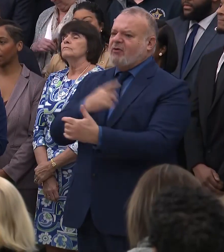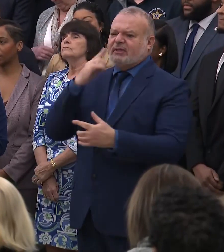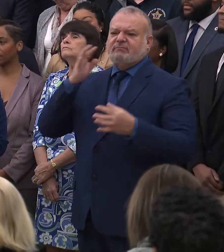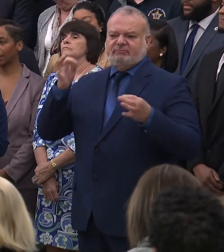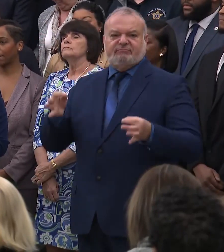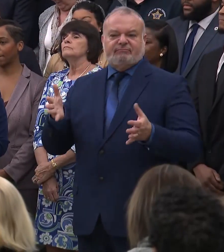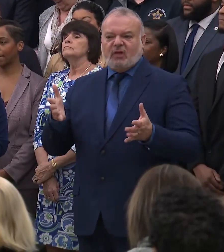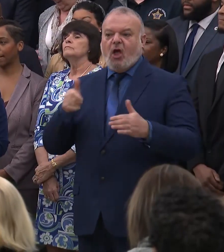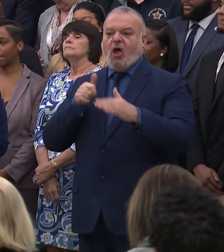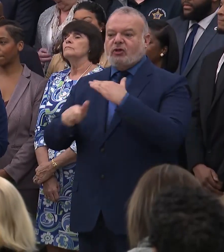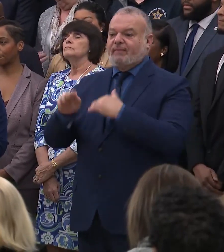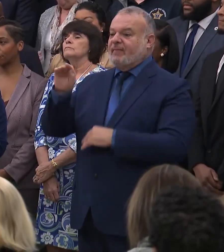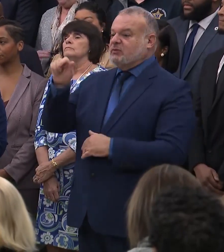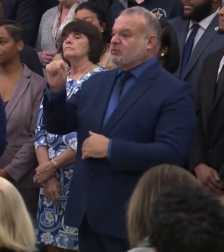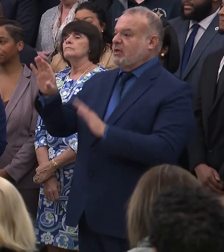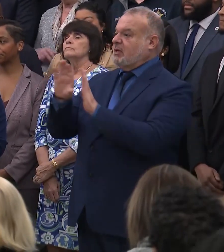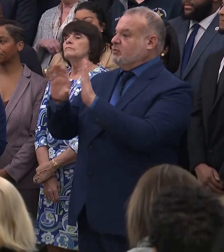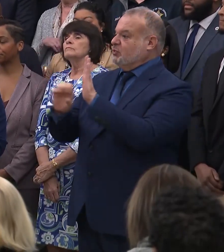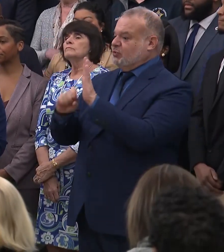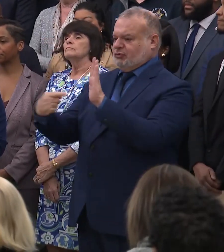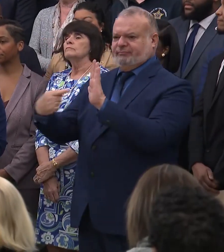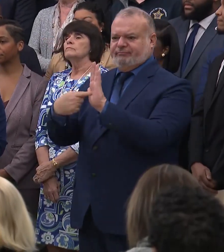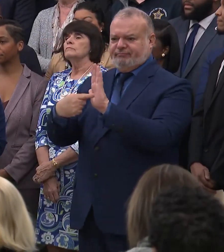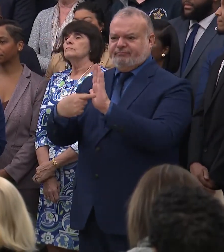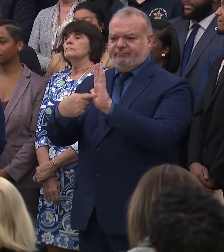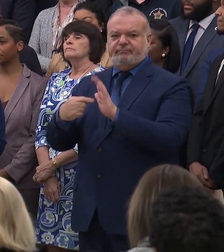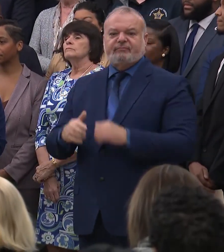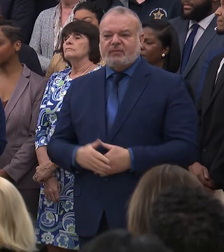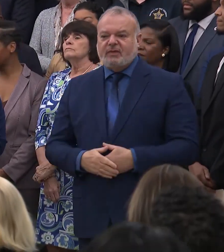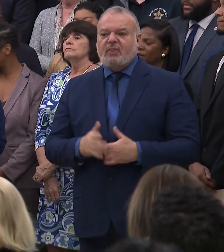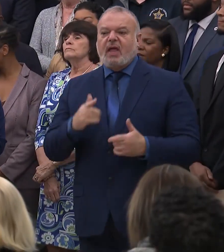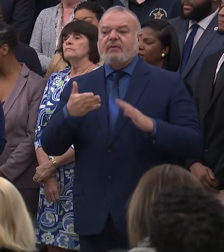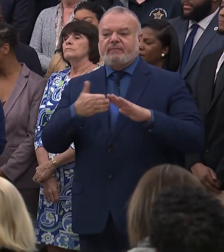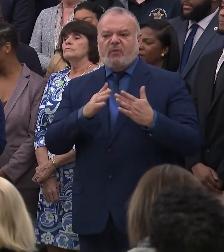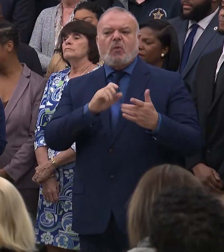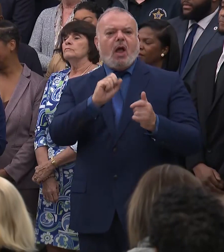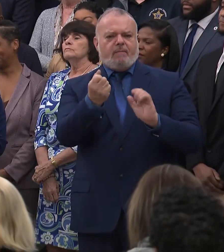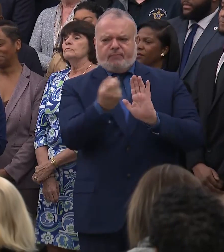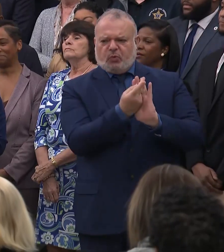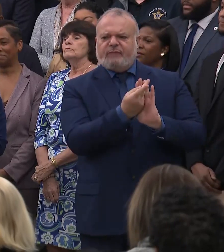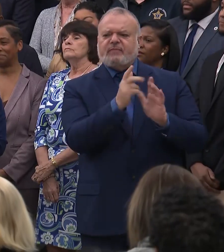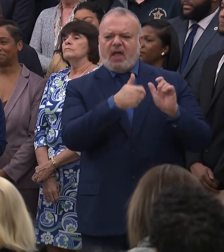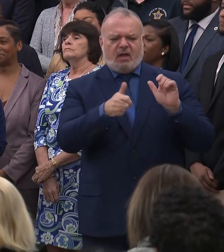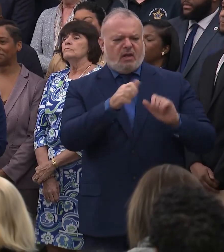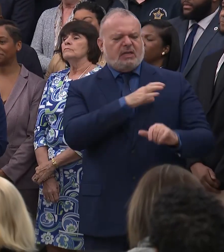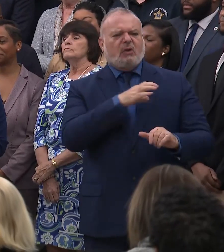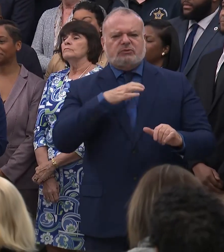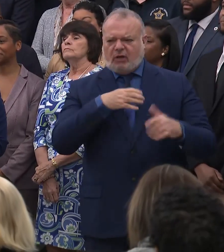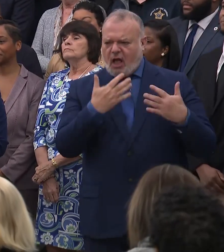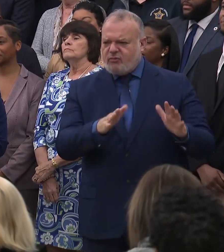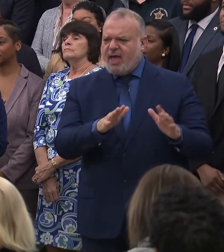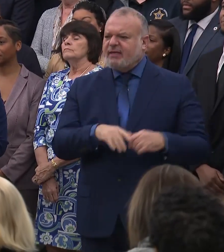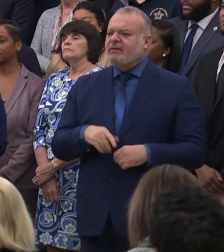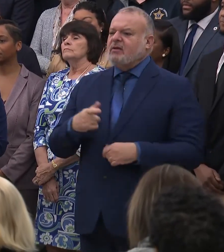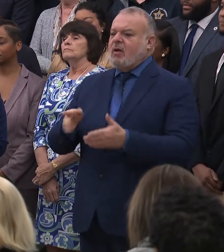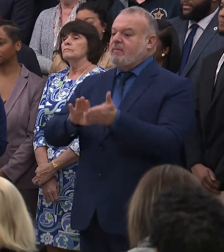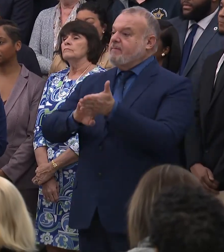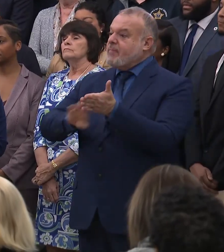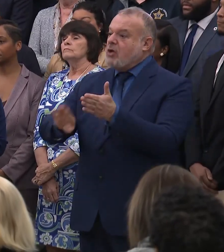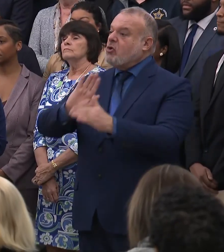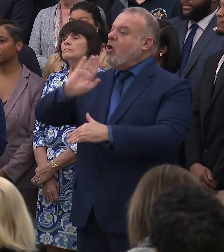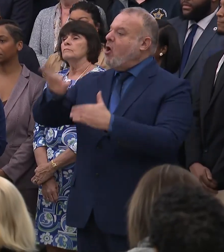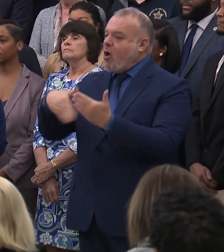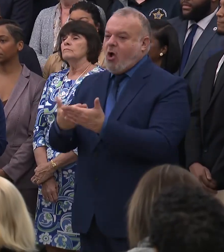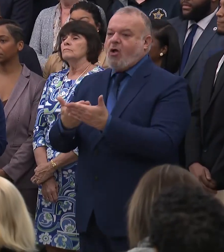Constitution, subject to approval by the Governor's Council, to pardon all misdemeanor convictions for marijuana